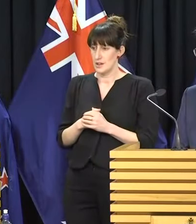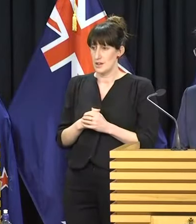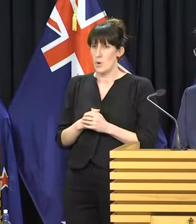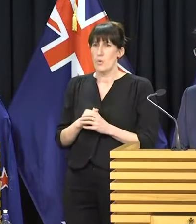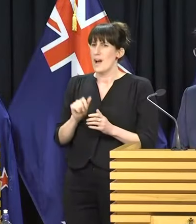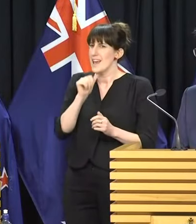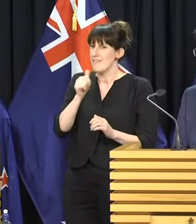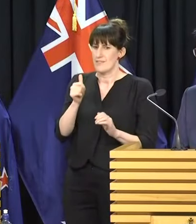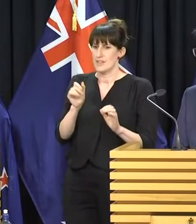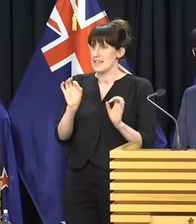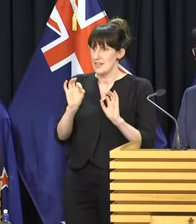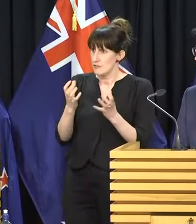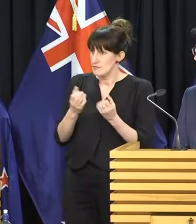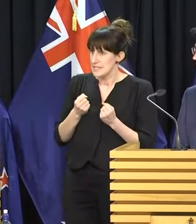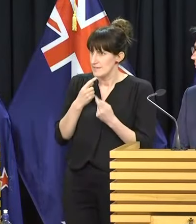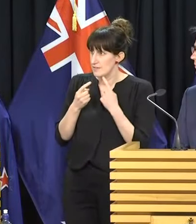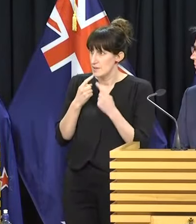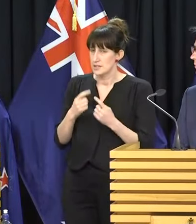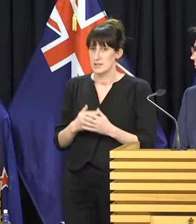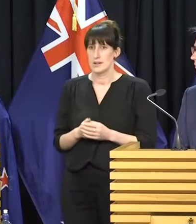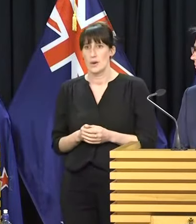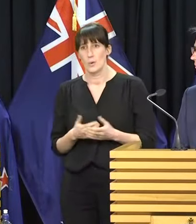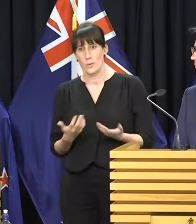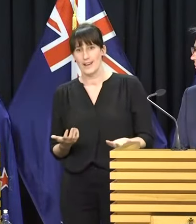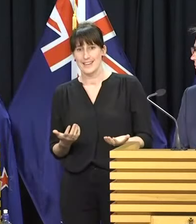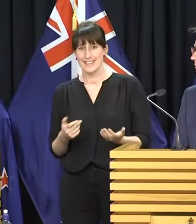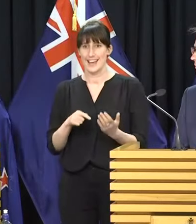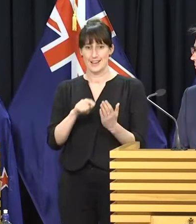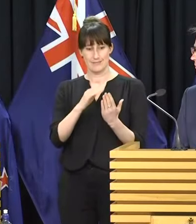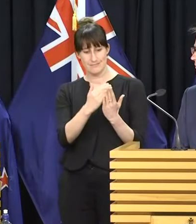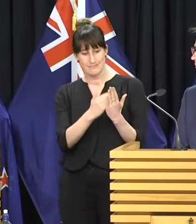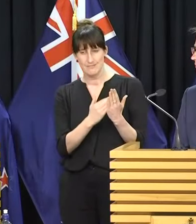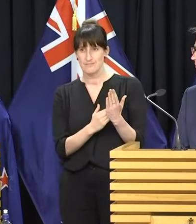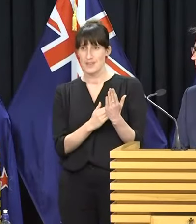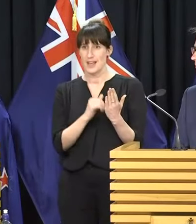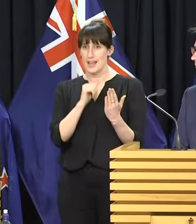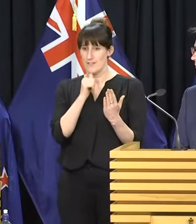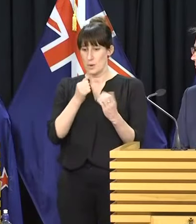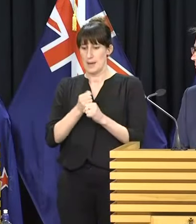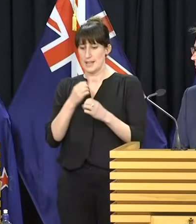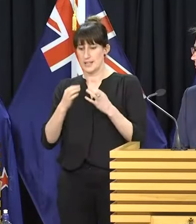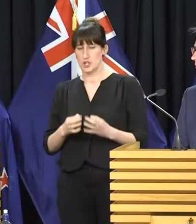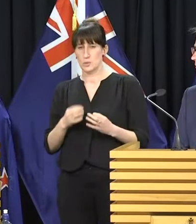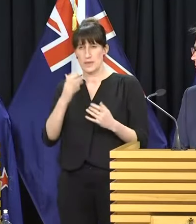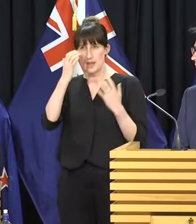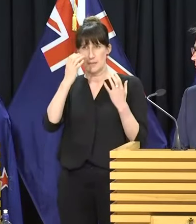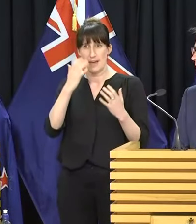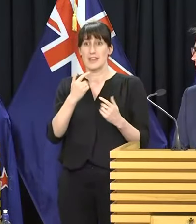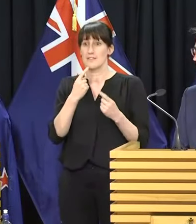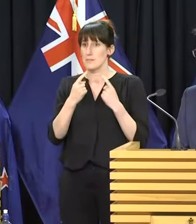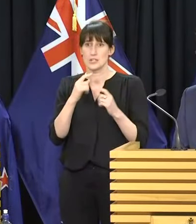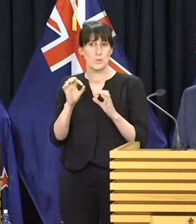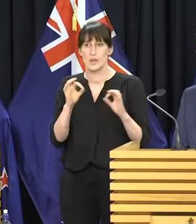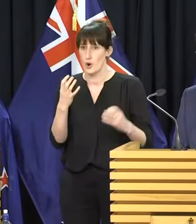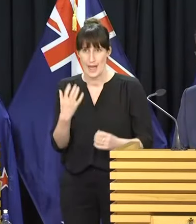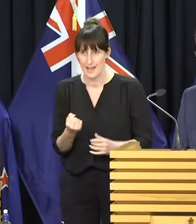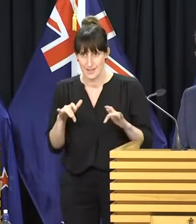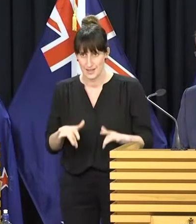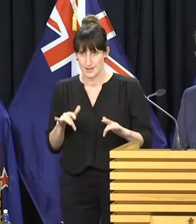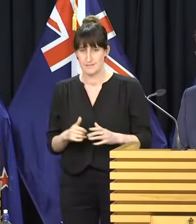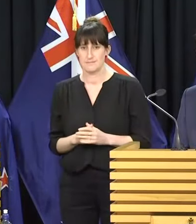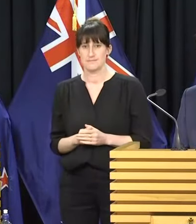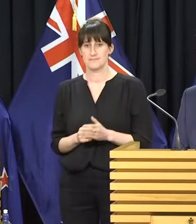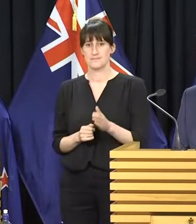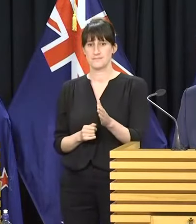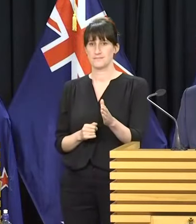if you don't have this information? Well, absence of information is also one of the things that we take into account when we're making those sorts of decisions. Last time we had a case